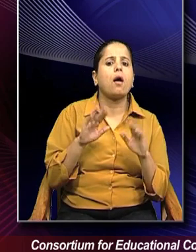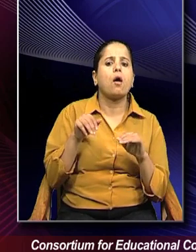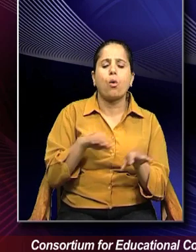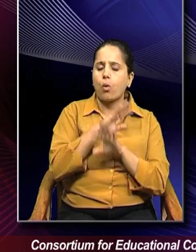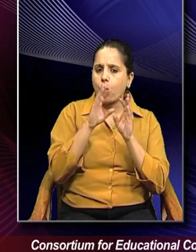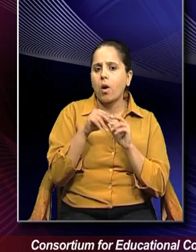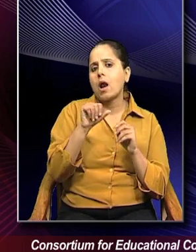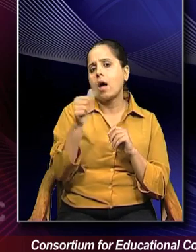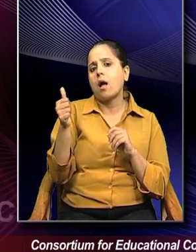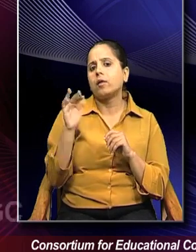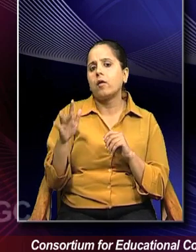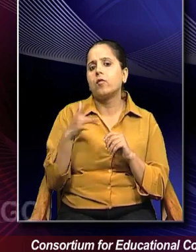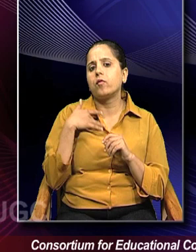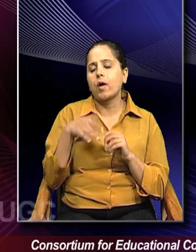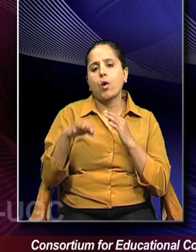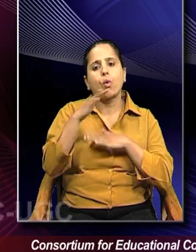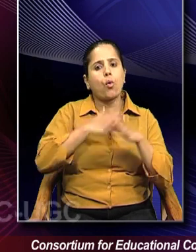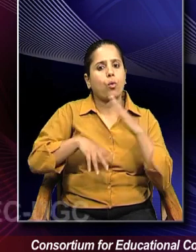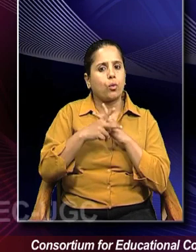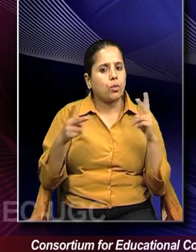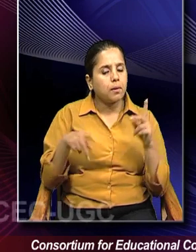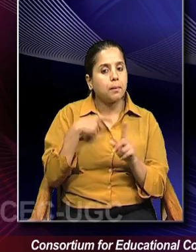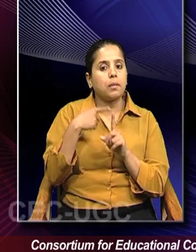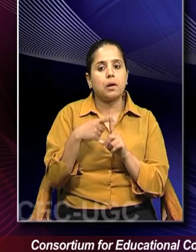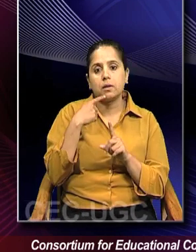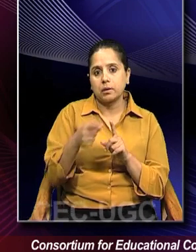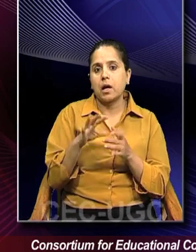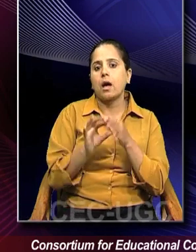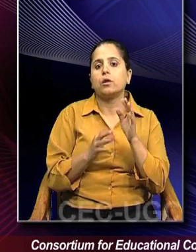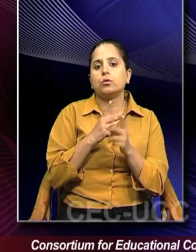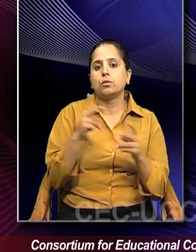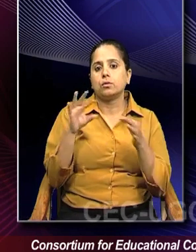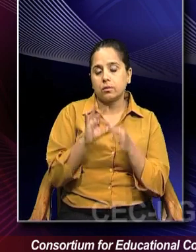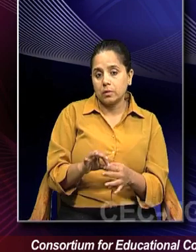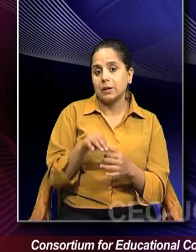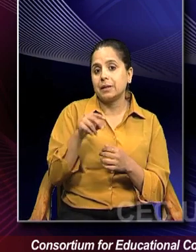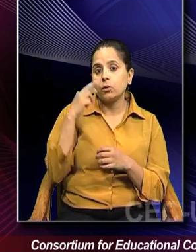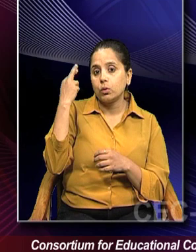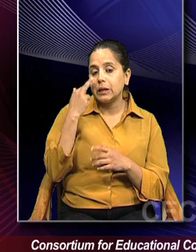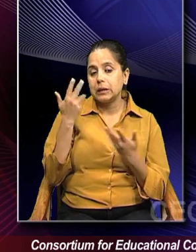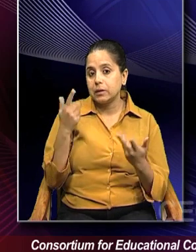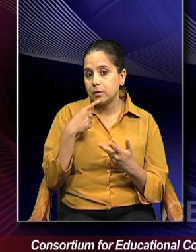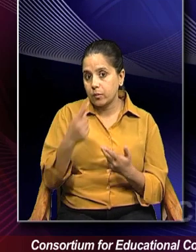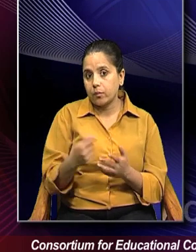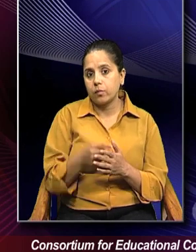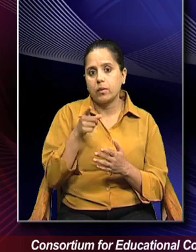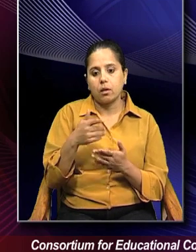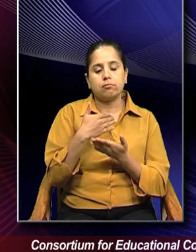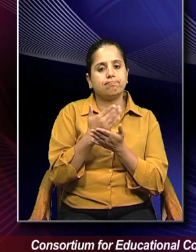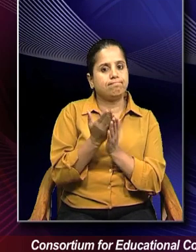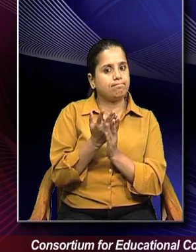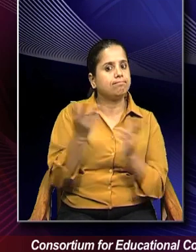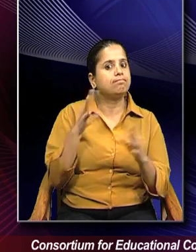the other types of organizations and associations, and therefore it is a part